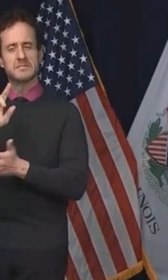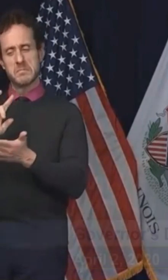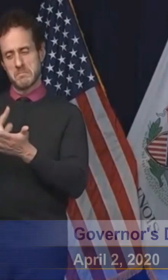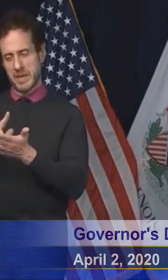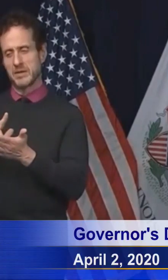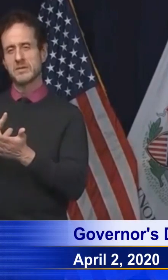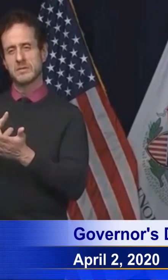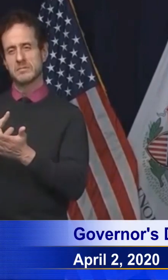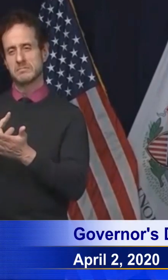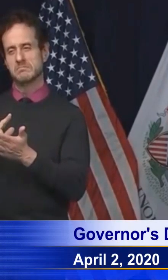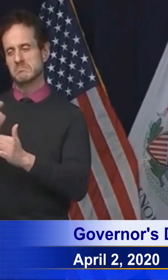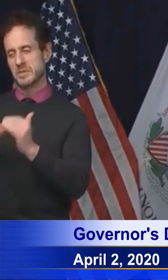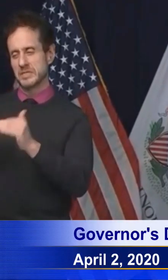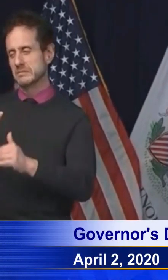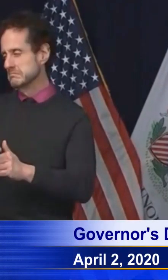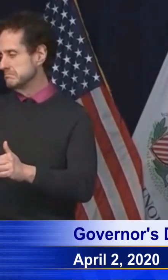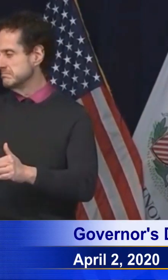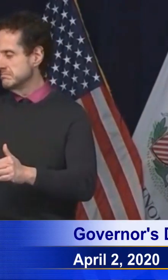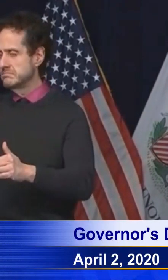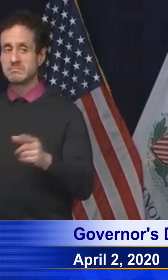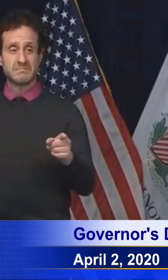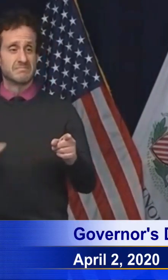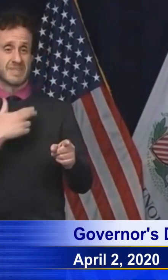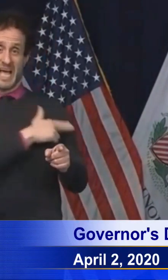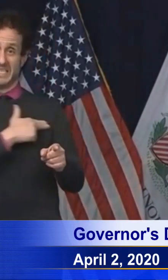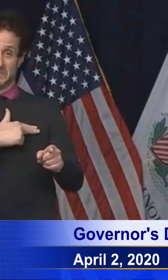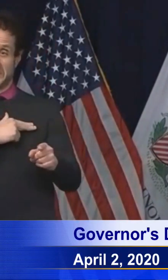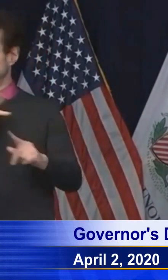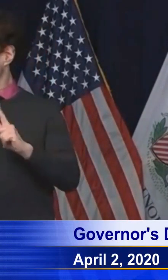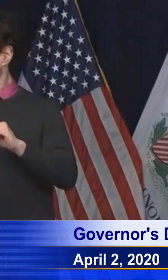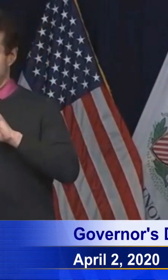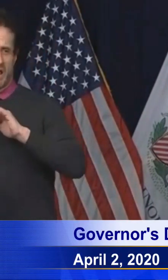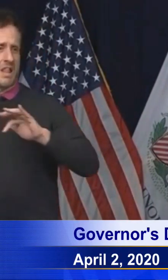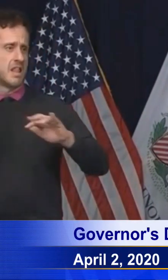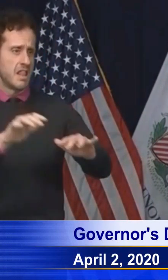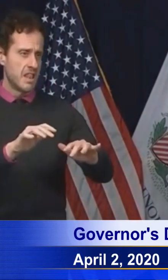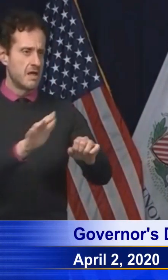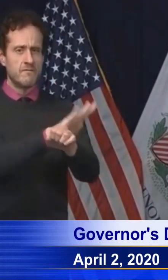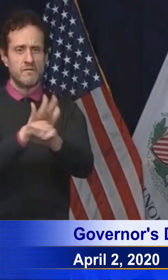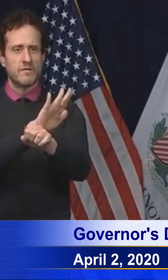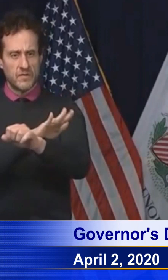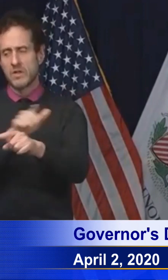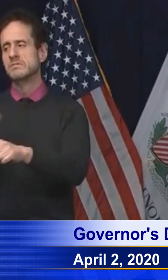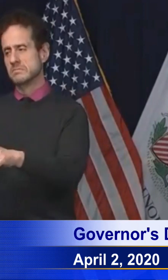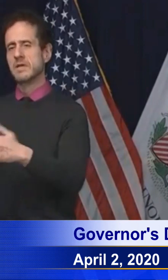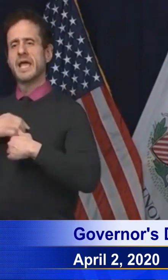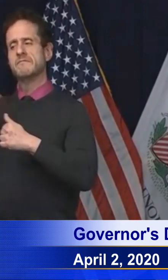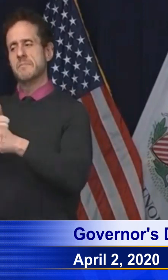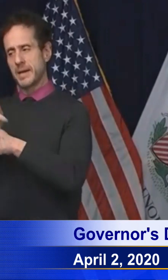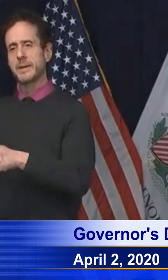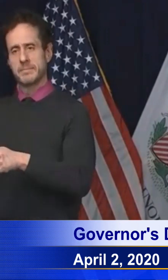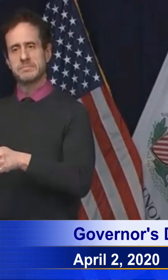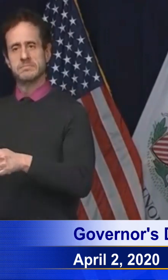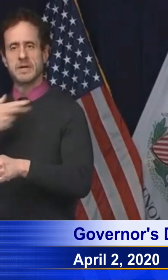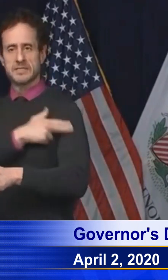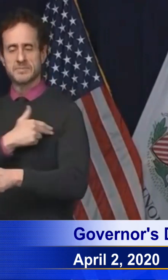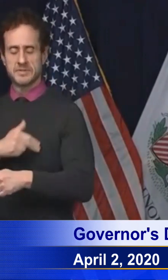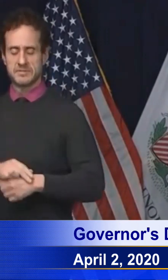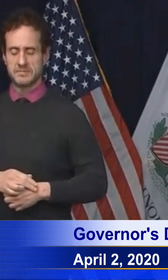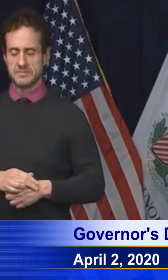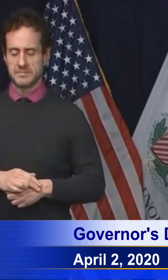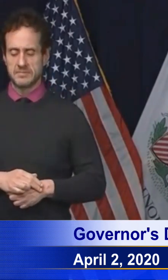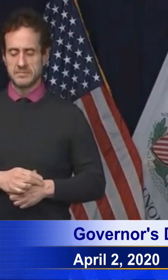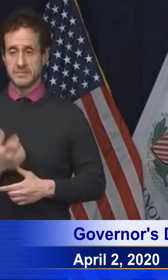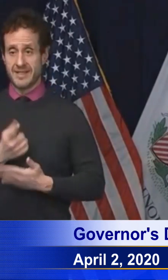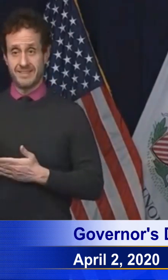stations designed to alleviate the crush of COVID-19 cases at area hospitals. Last Monday,